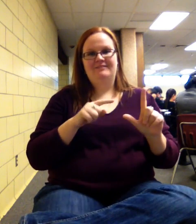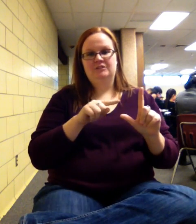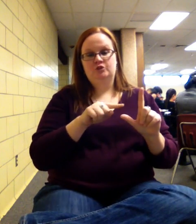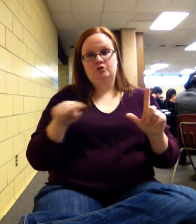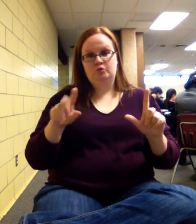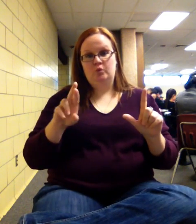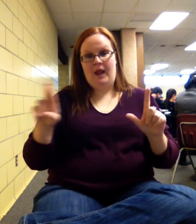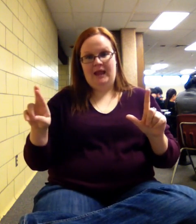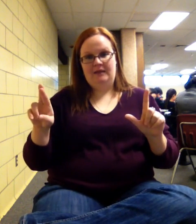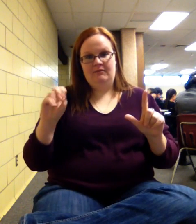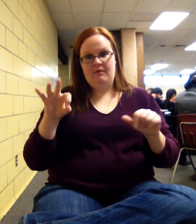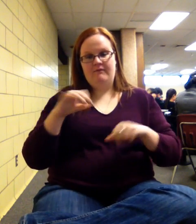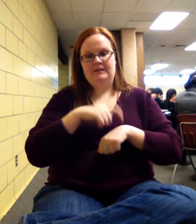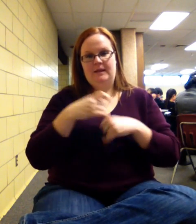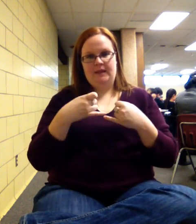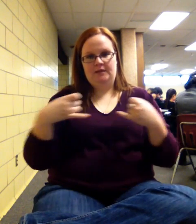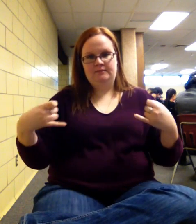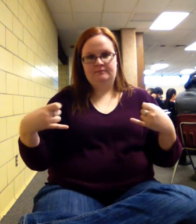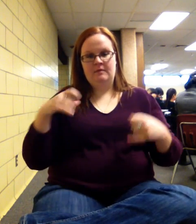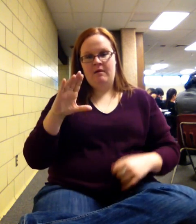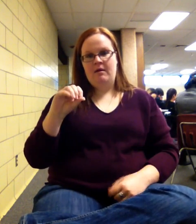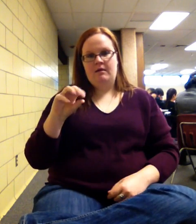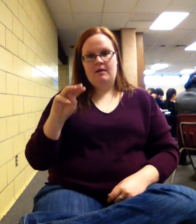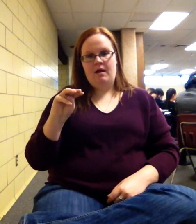of the timeline. Compounding.